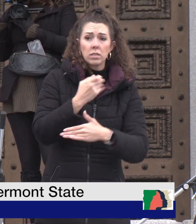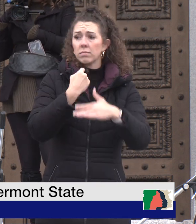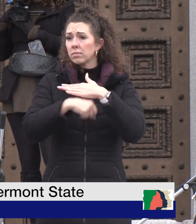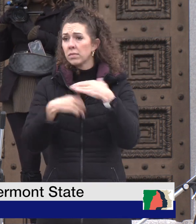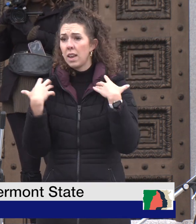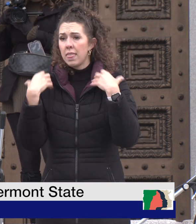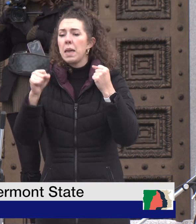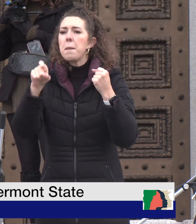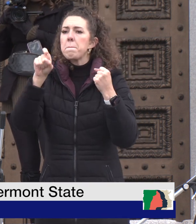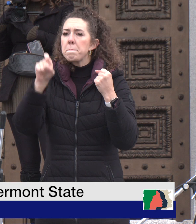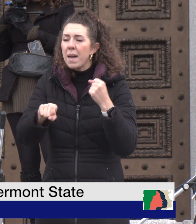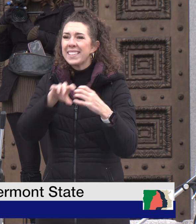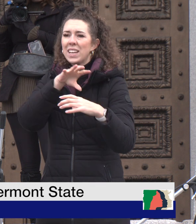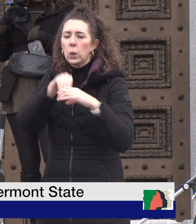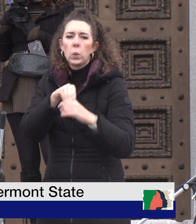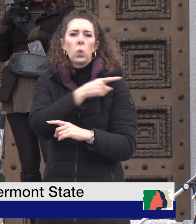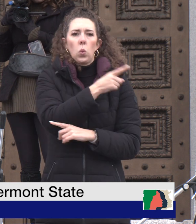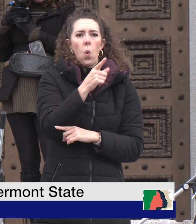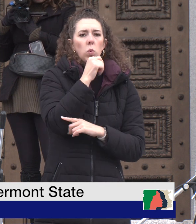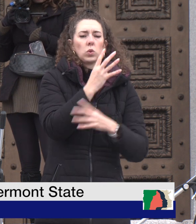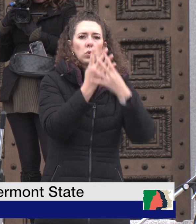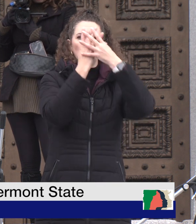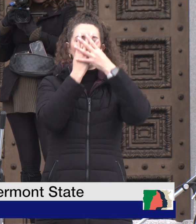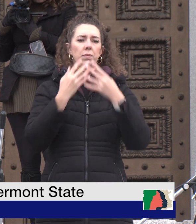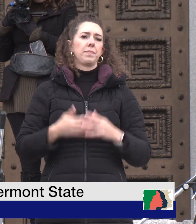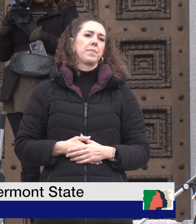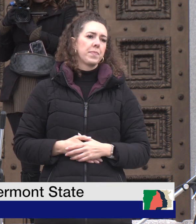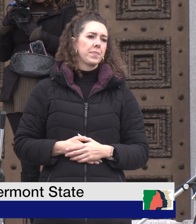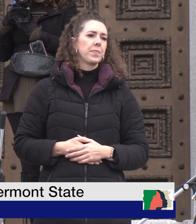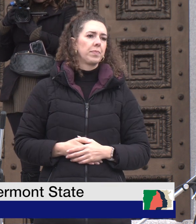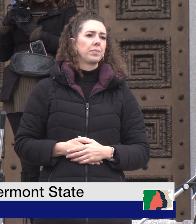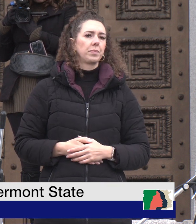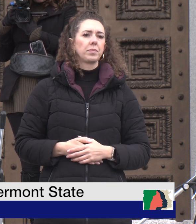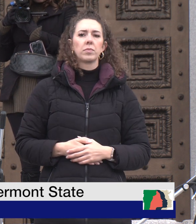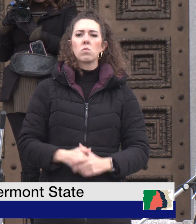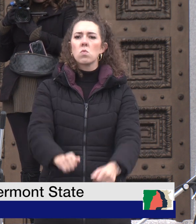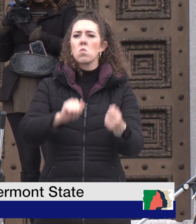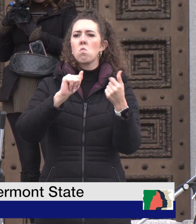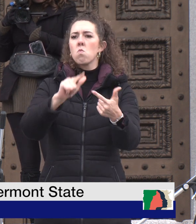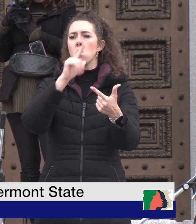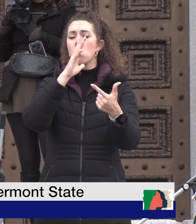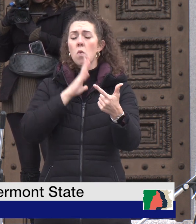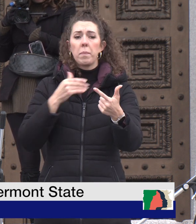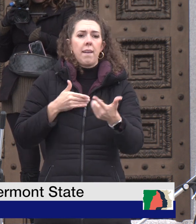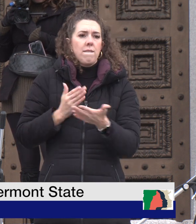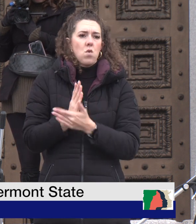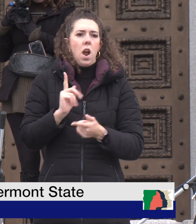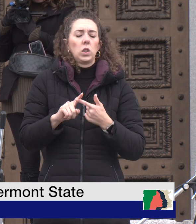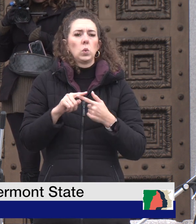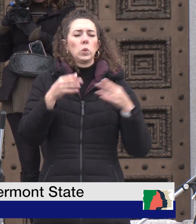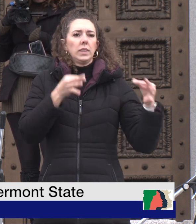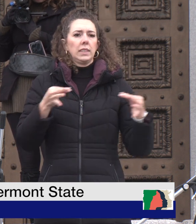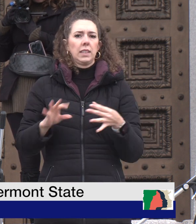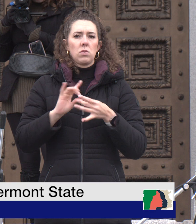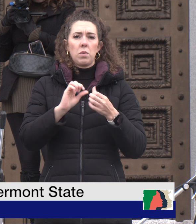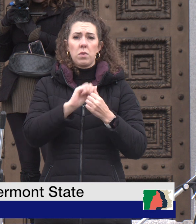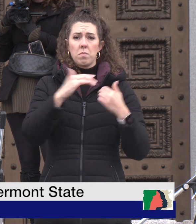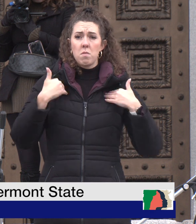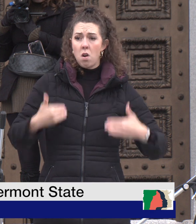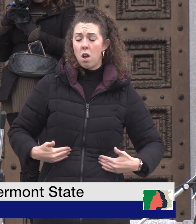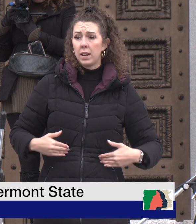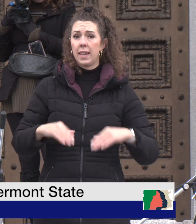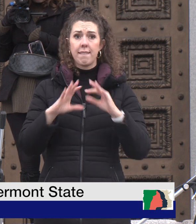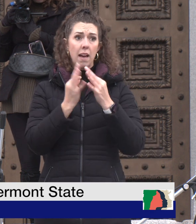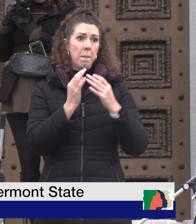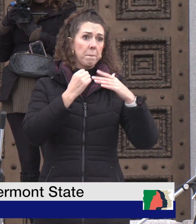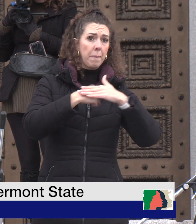must include those inside. Every woman deserves the right to make choices about her body, to have a family, which